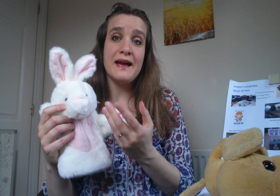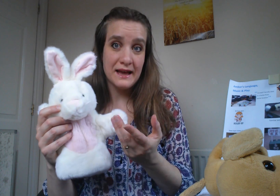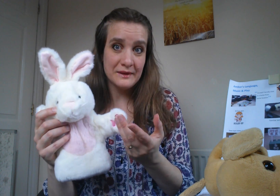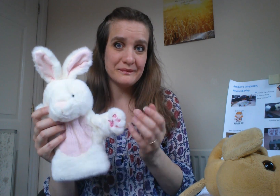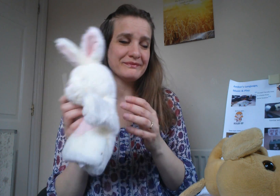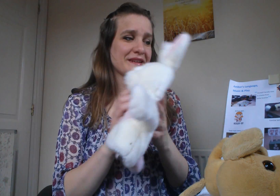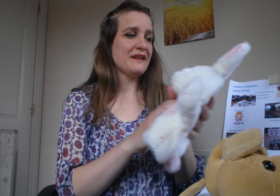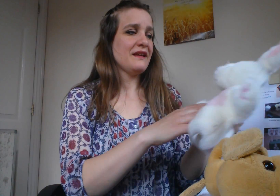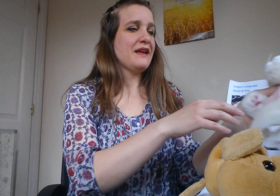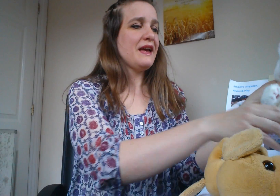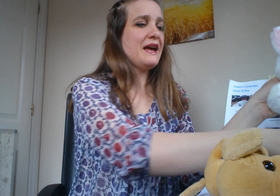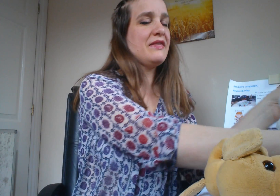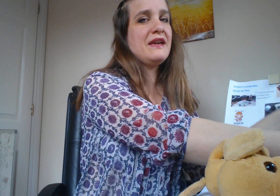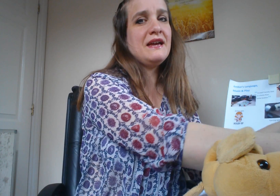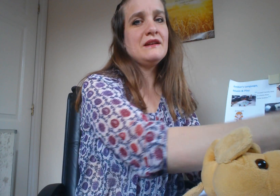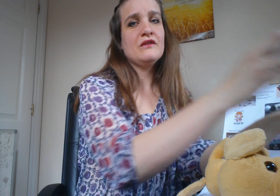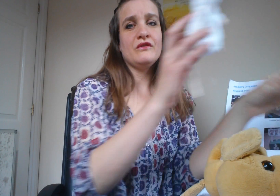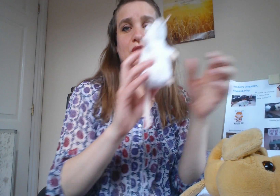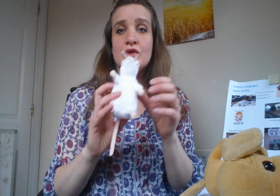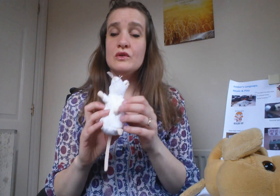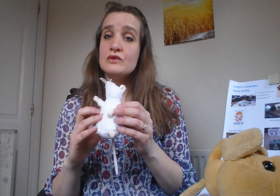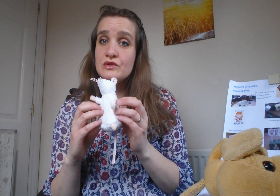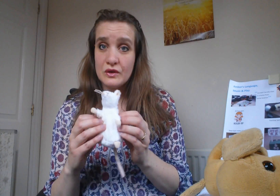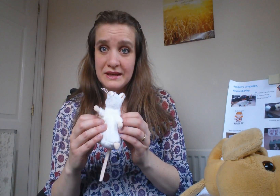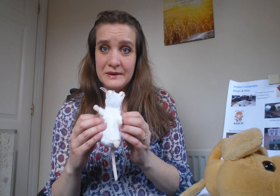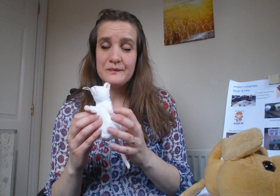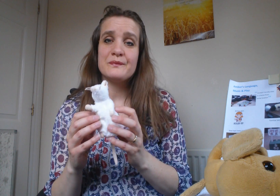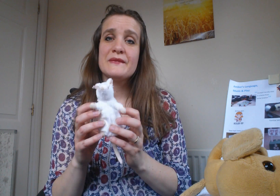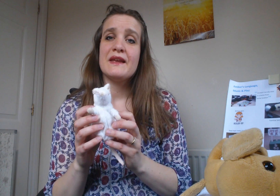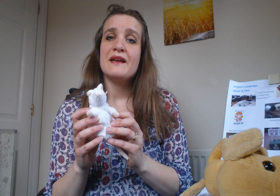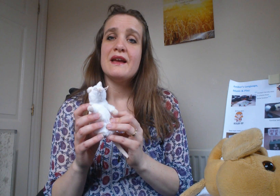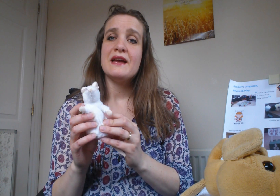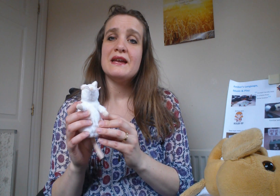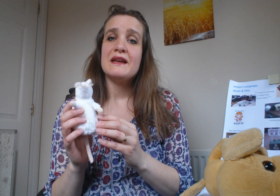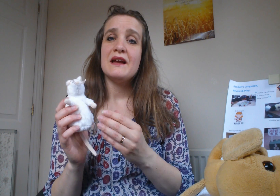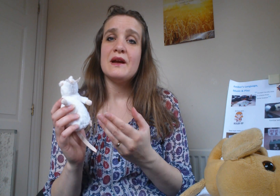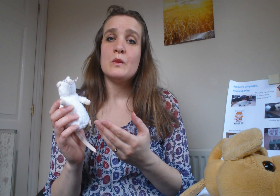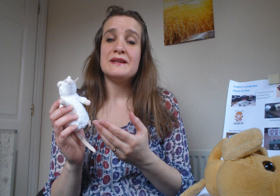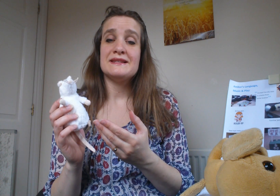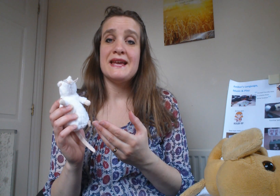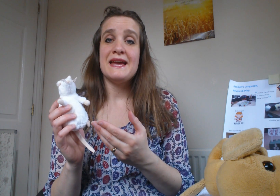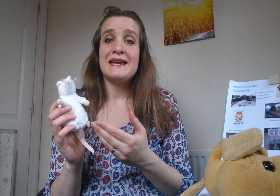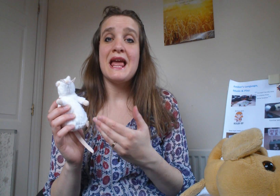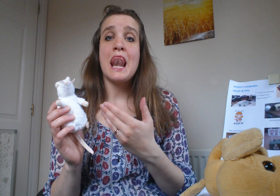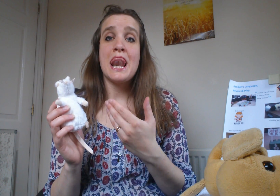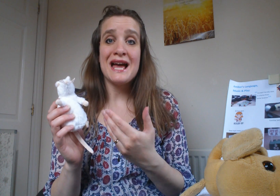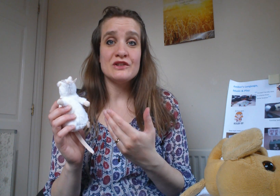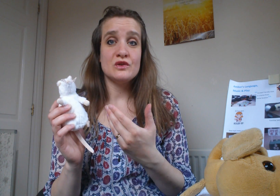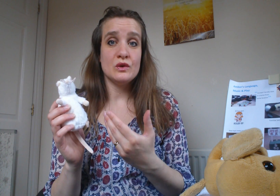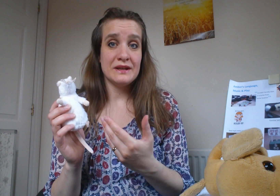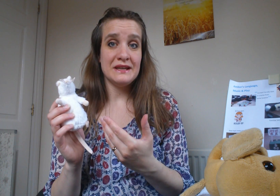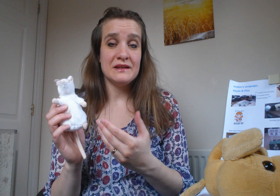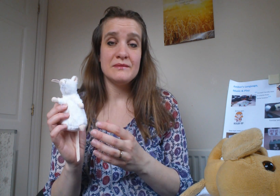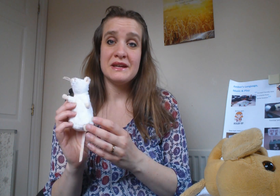a. And then for souris, we say la souris, because